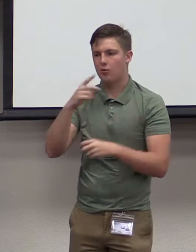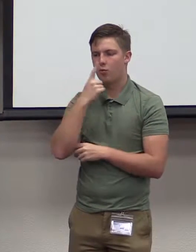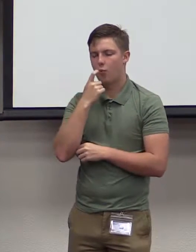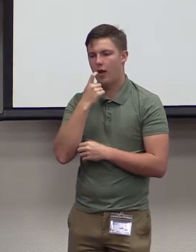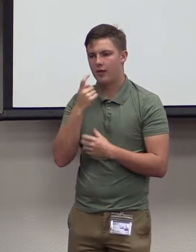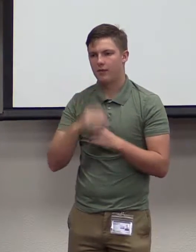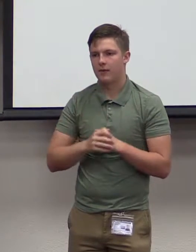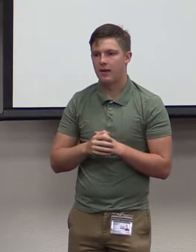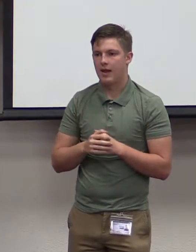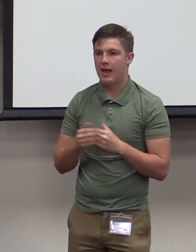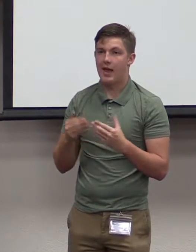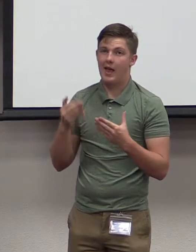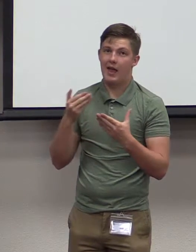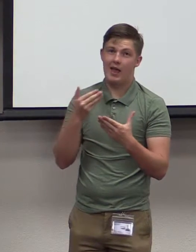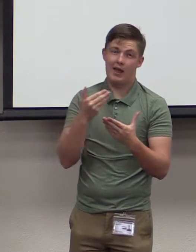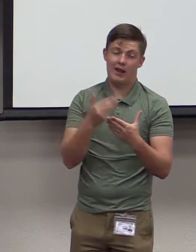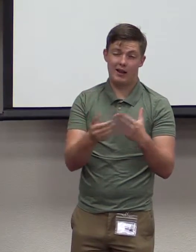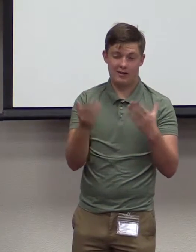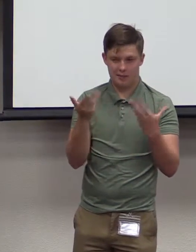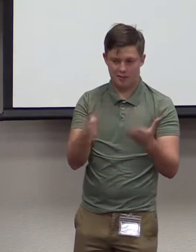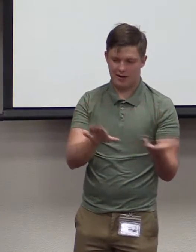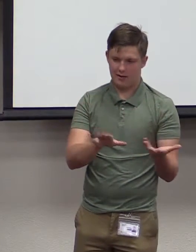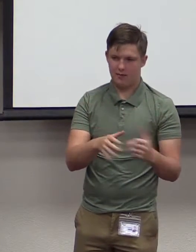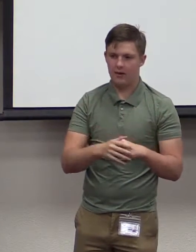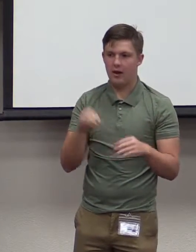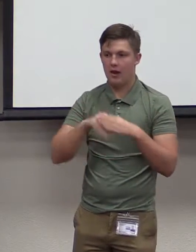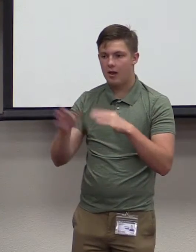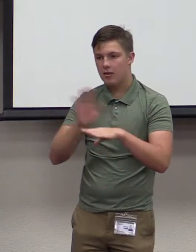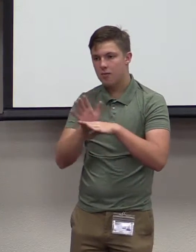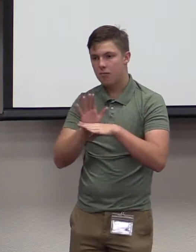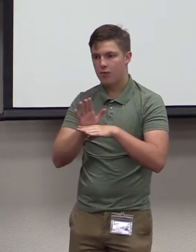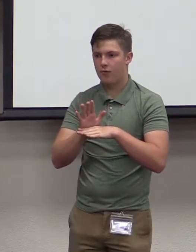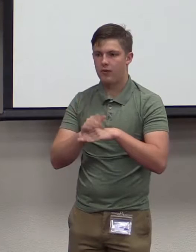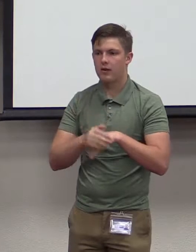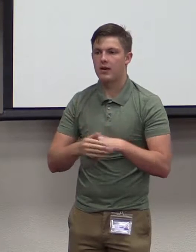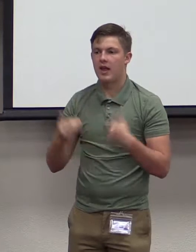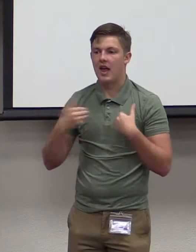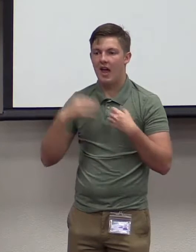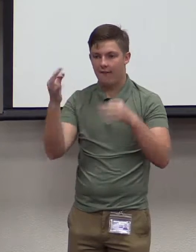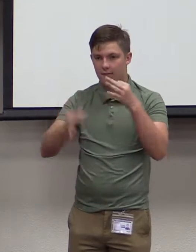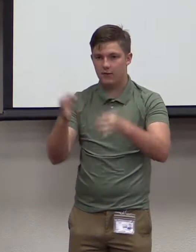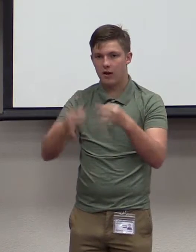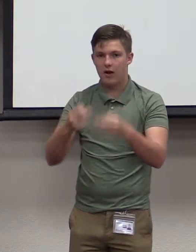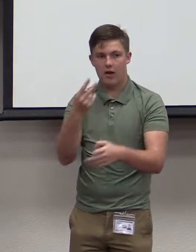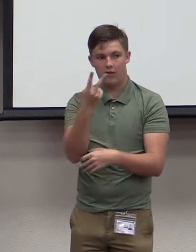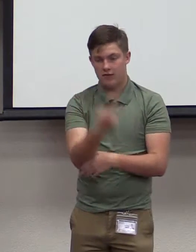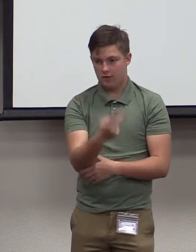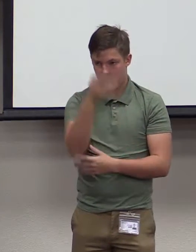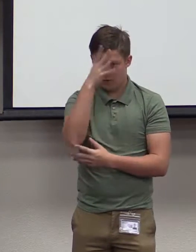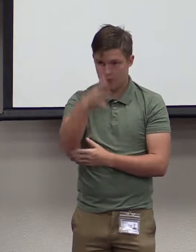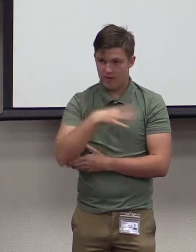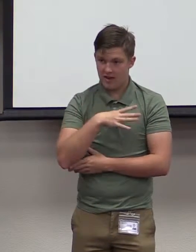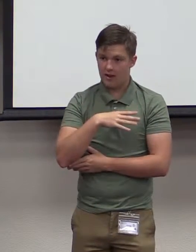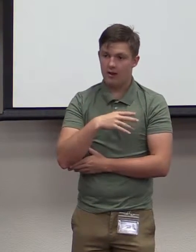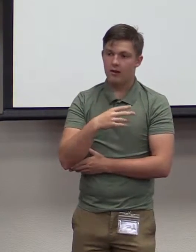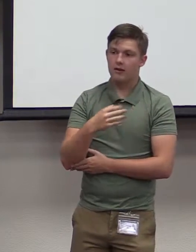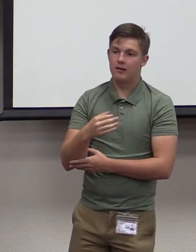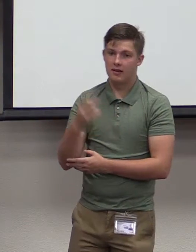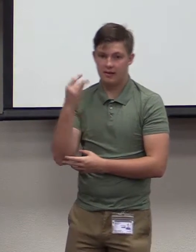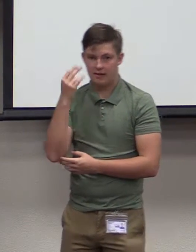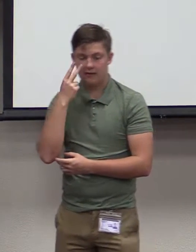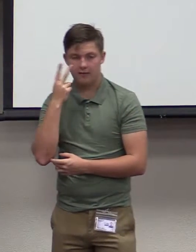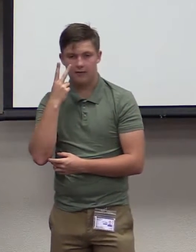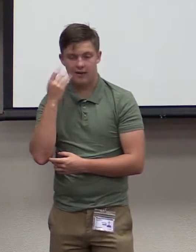And he ends up dying. And so in the movie, there's this trial of these two gentlemen to find out if they were just